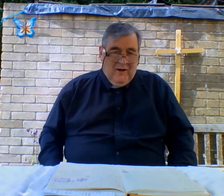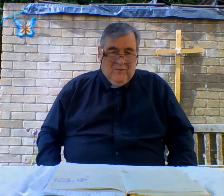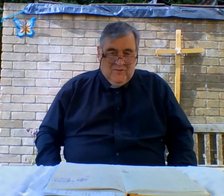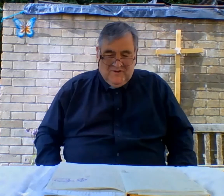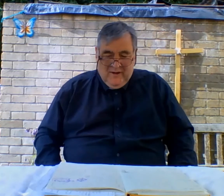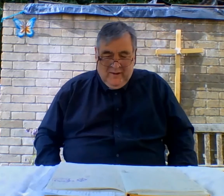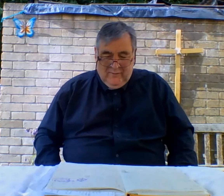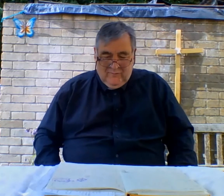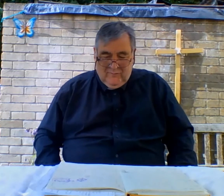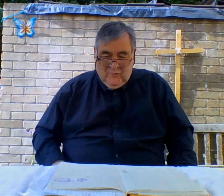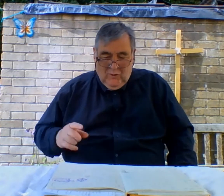invaluable sign? What?